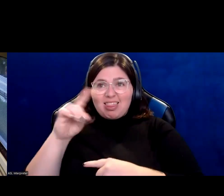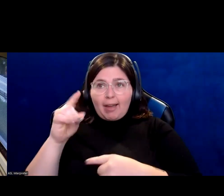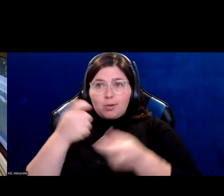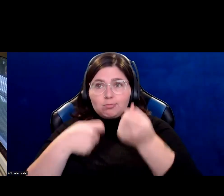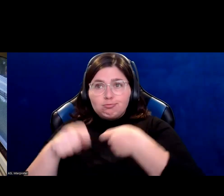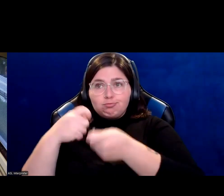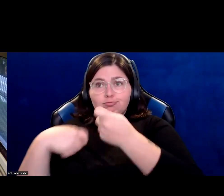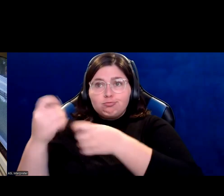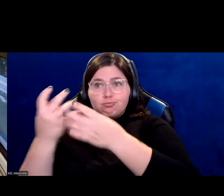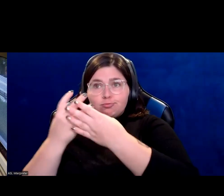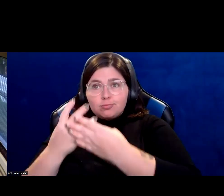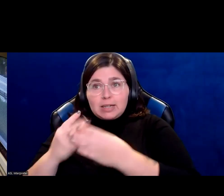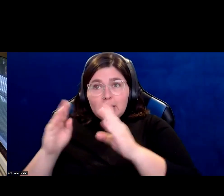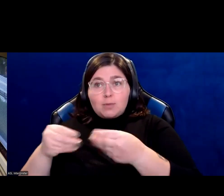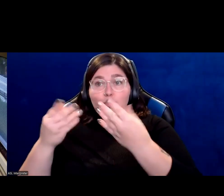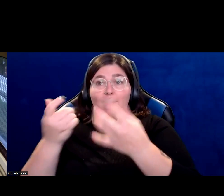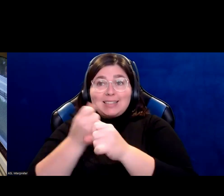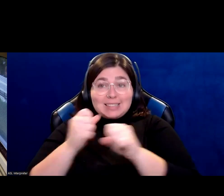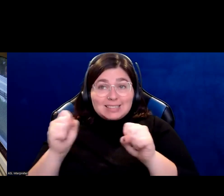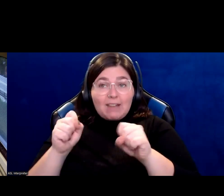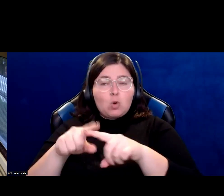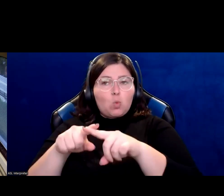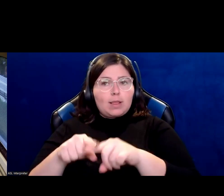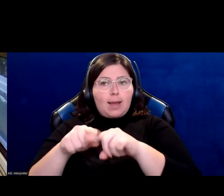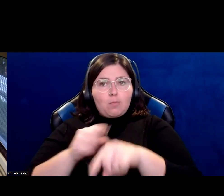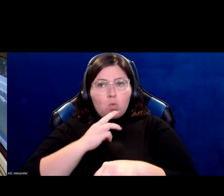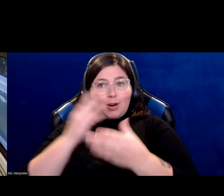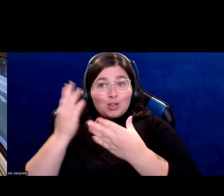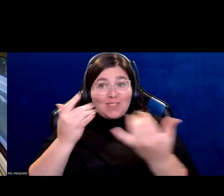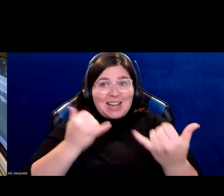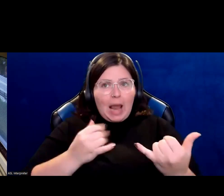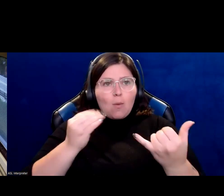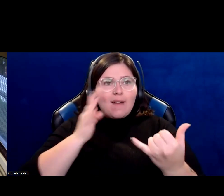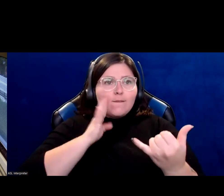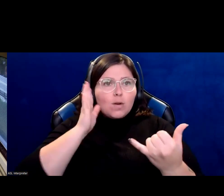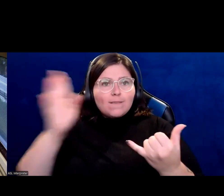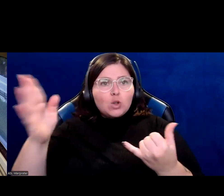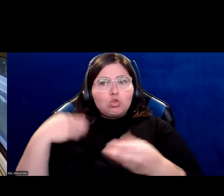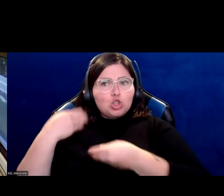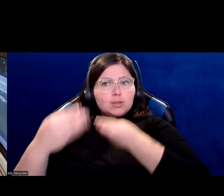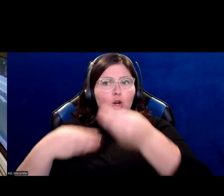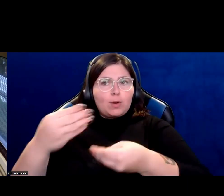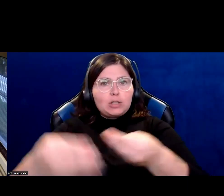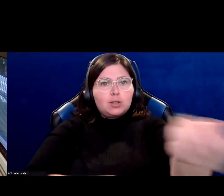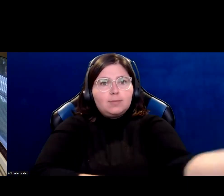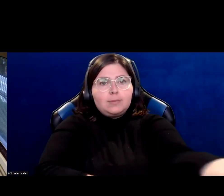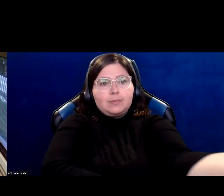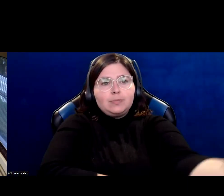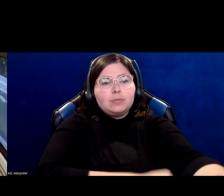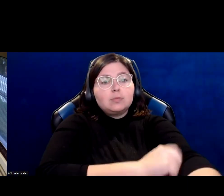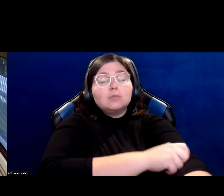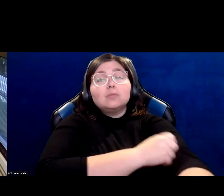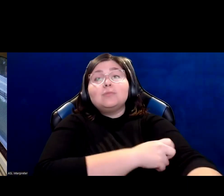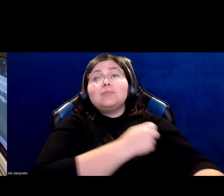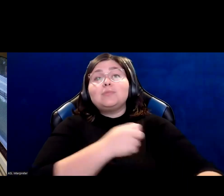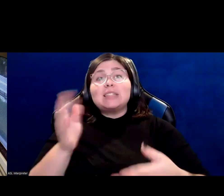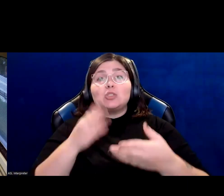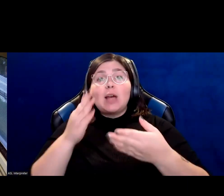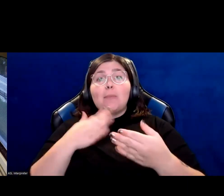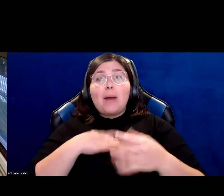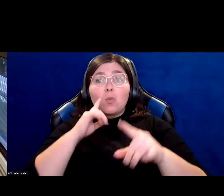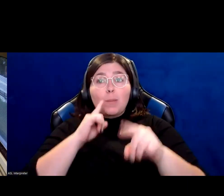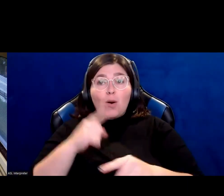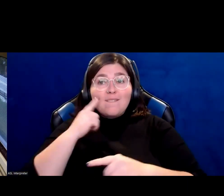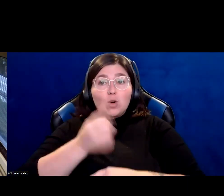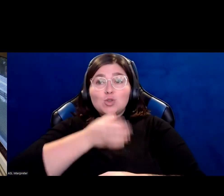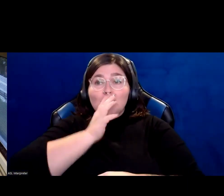provide that safe and reliable water service now and for future generations to come. Finally, here today to conclude my report on drinking